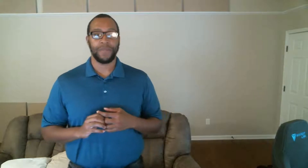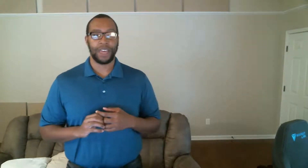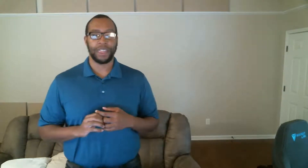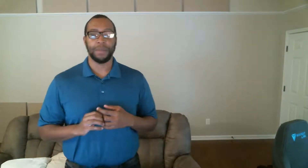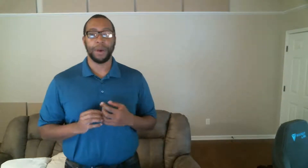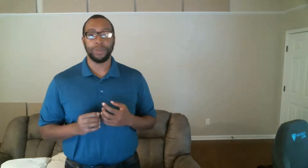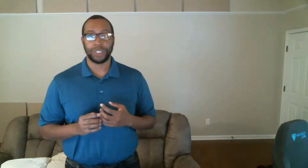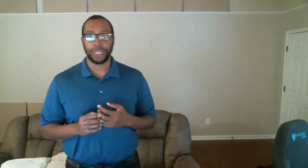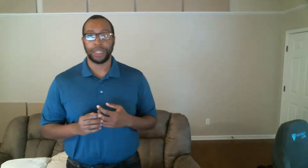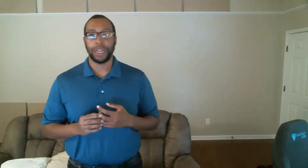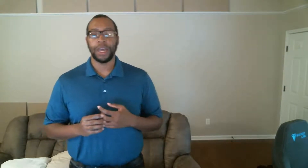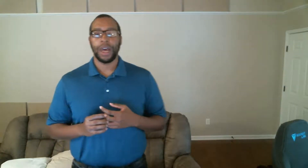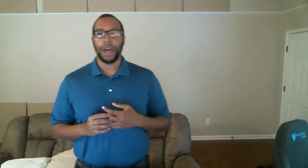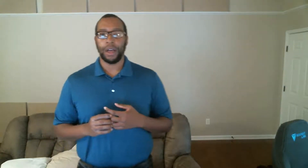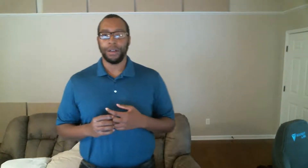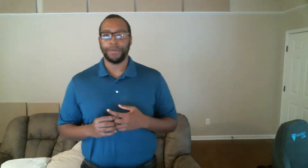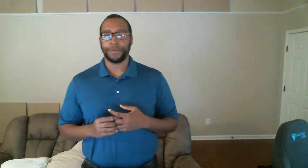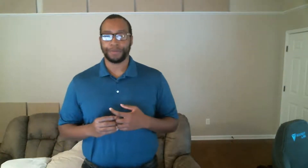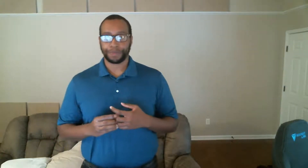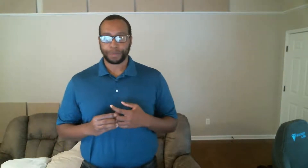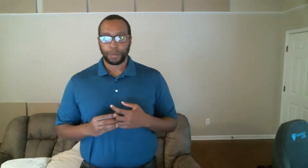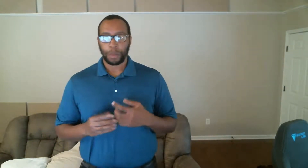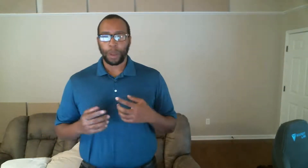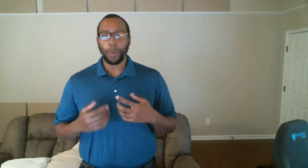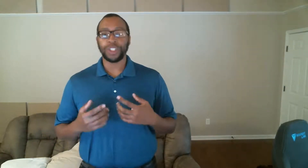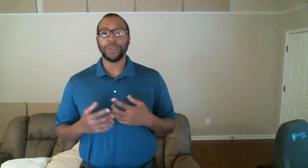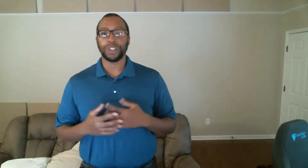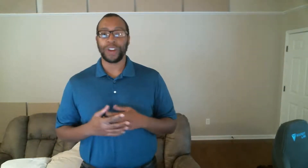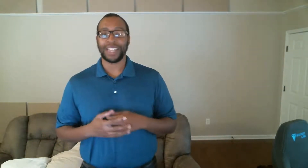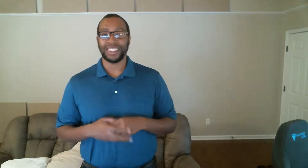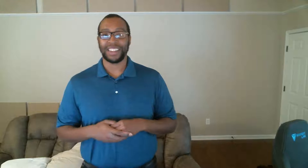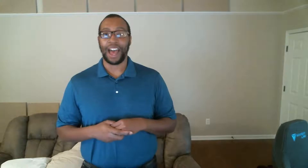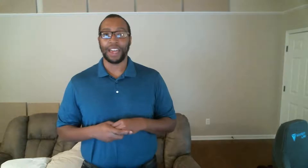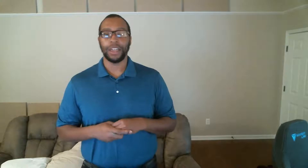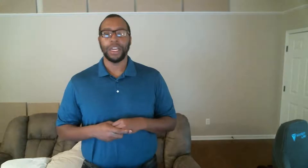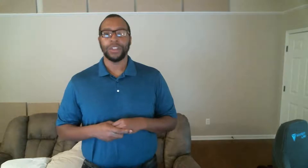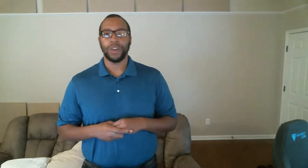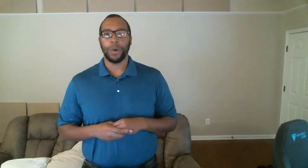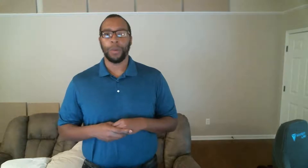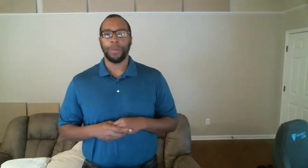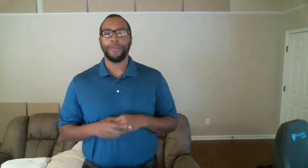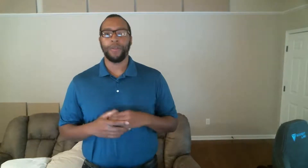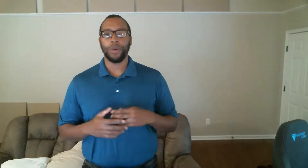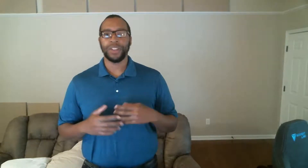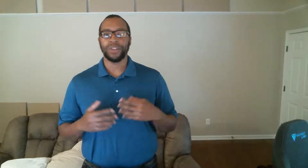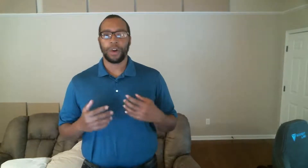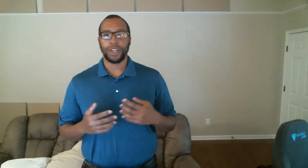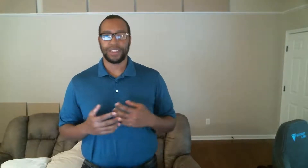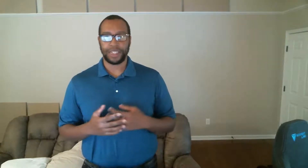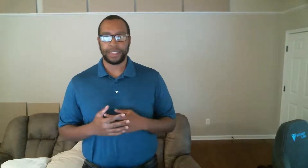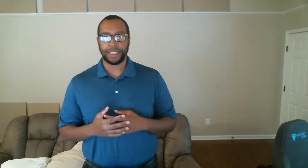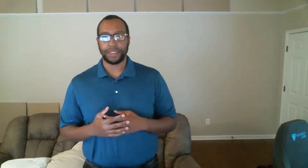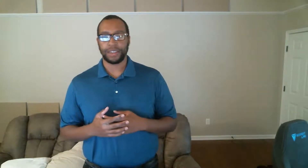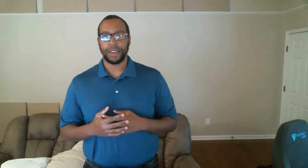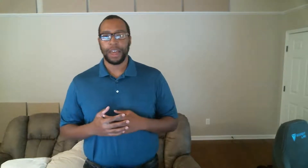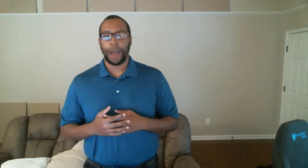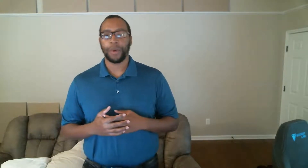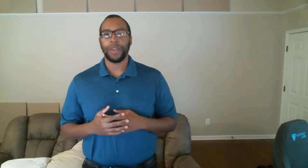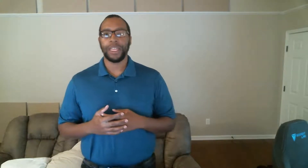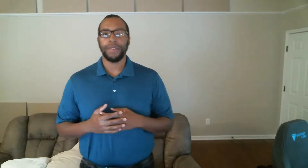the emotion of what you are trying to sign. So before we start a sentence, I'm going to go ahead and give